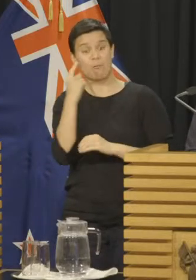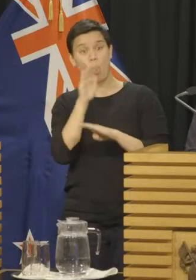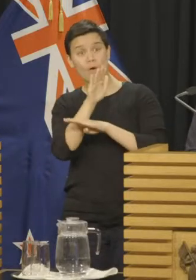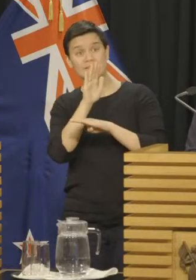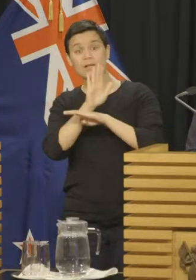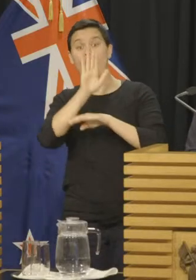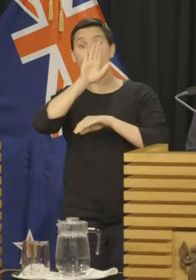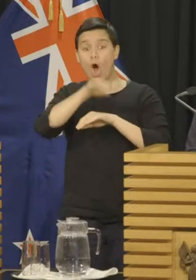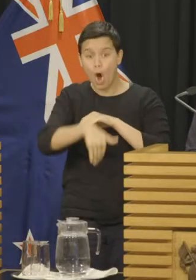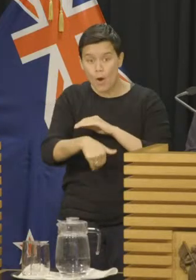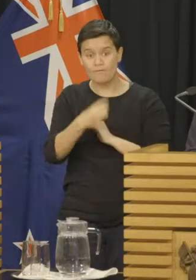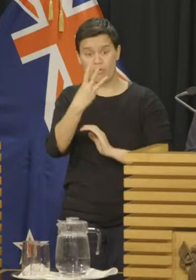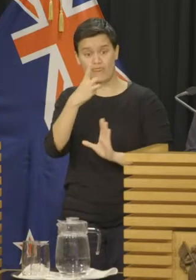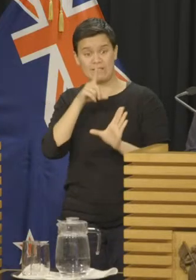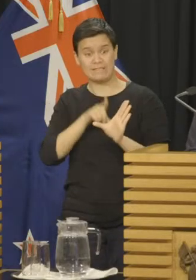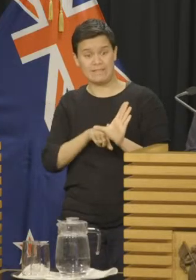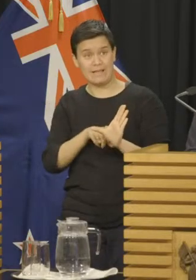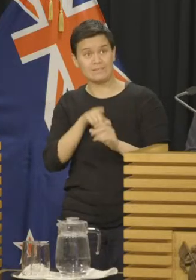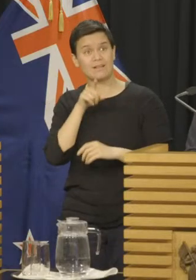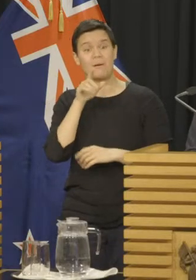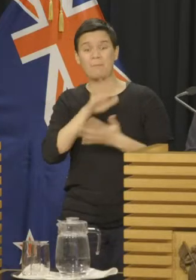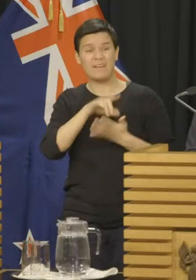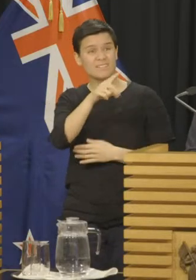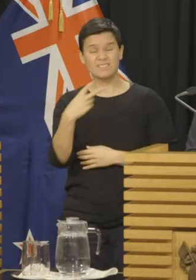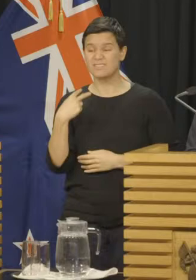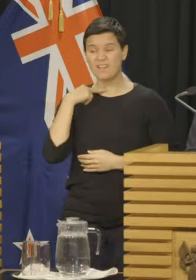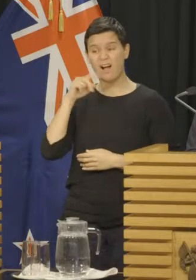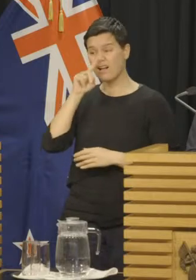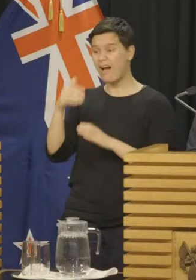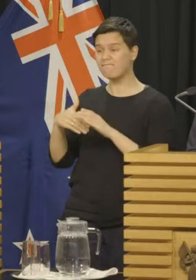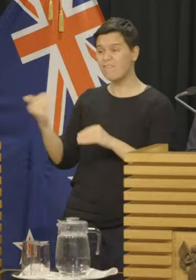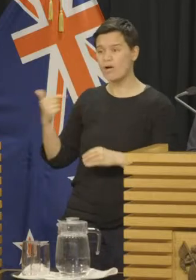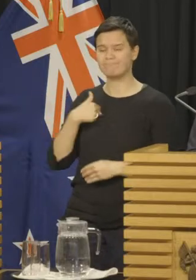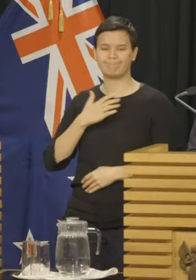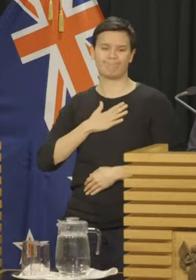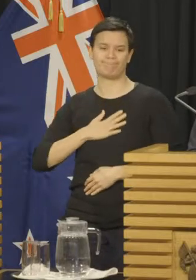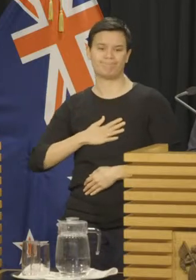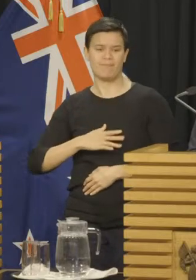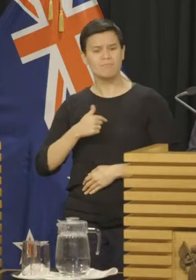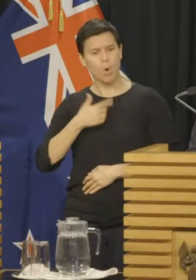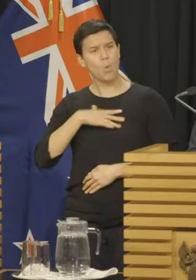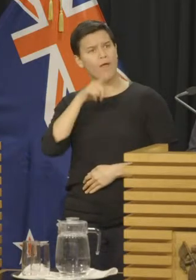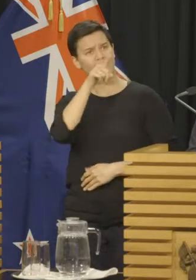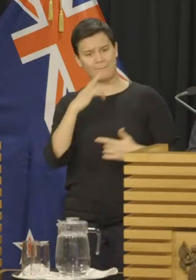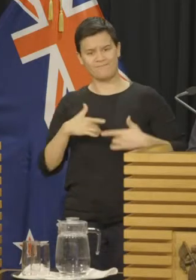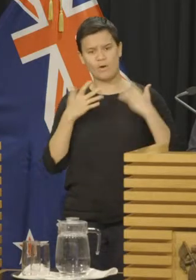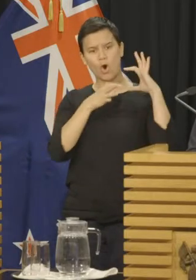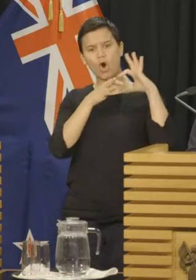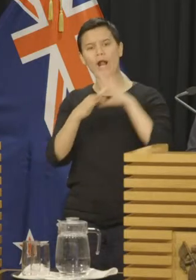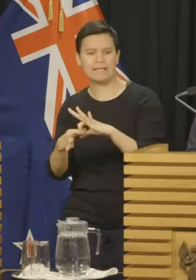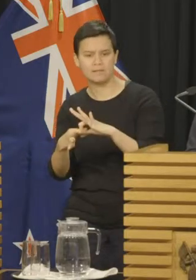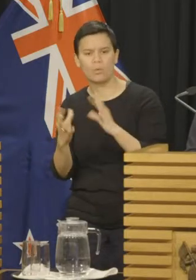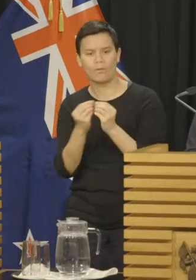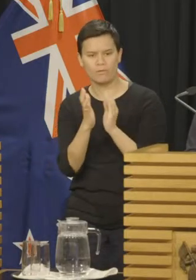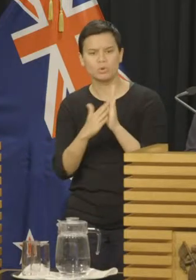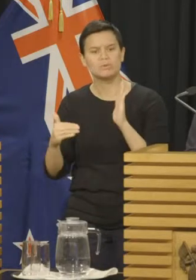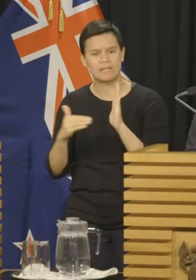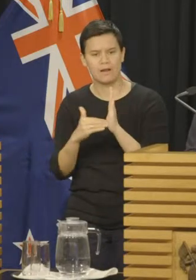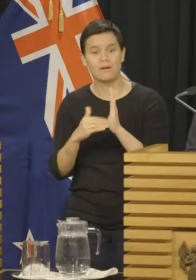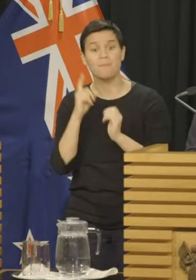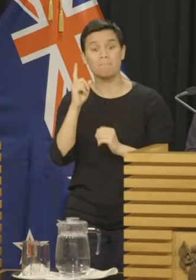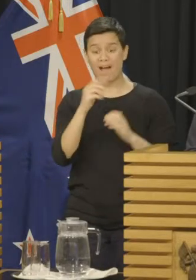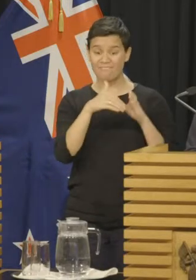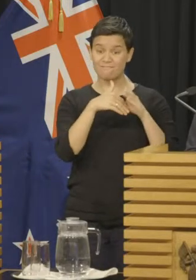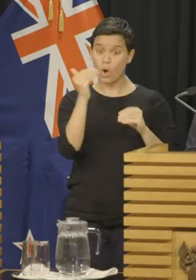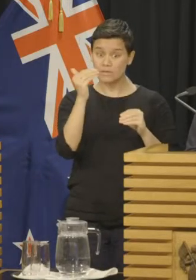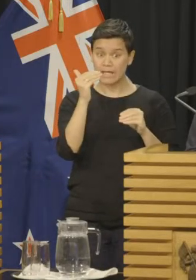course, I'm saddened by it. I want people to feel like they maintain that connection. But, of course, voting is only one way to demonstrate your connection to